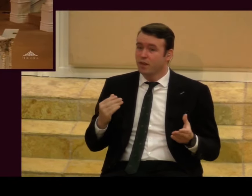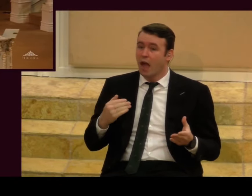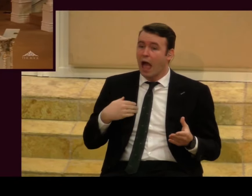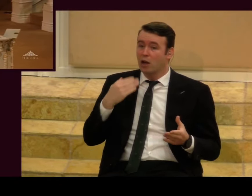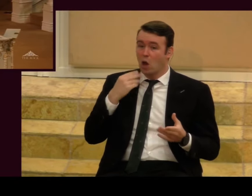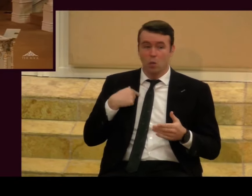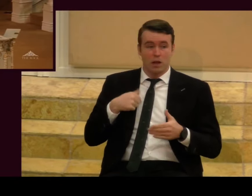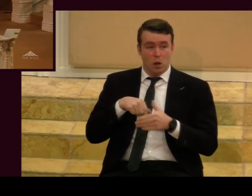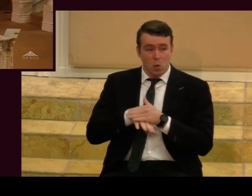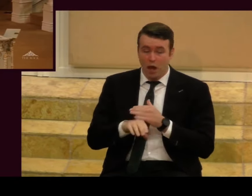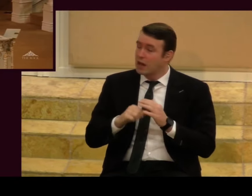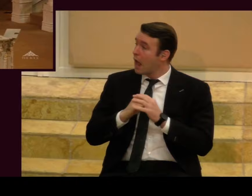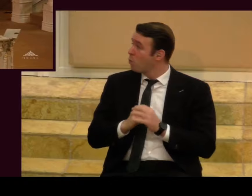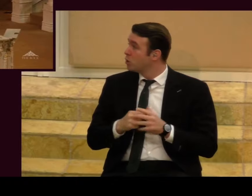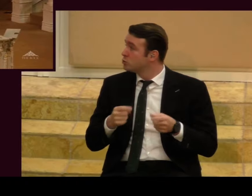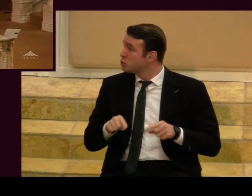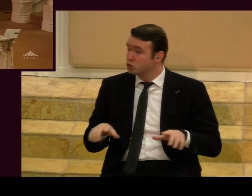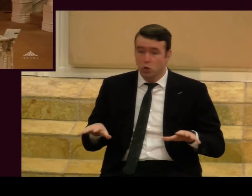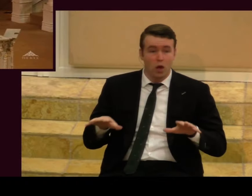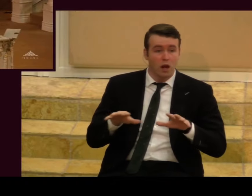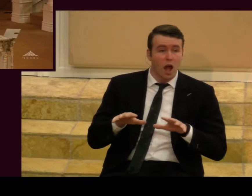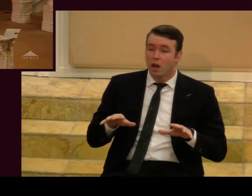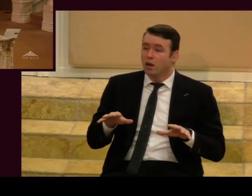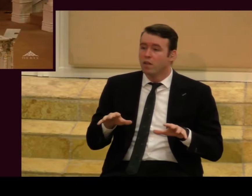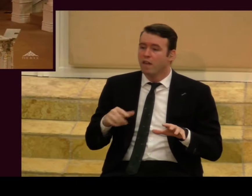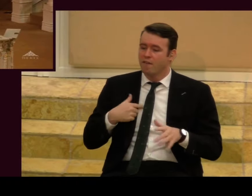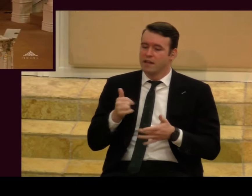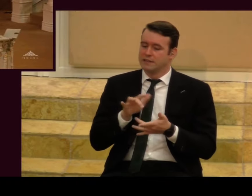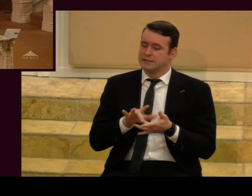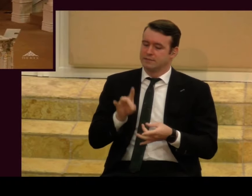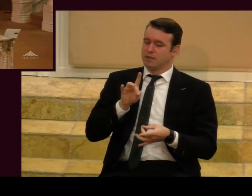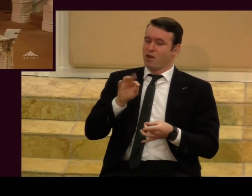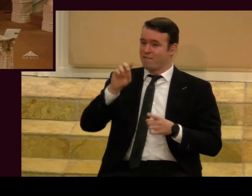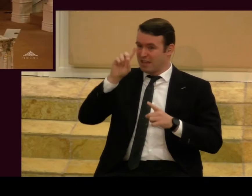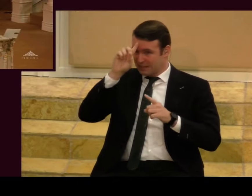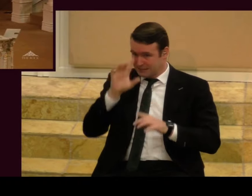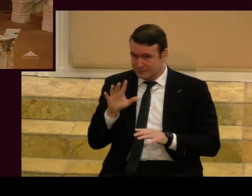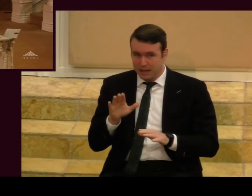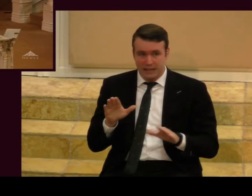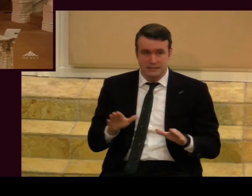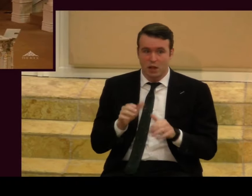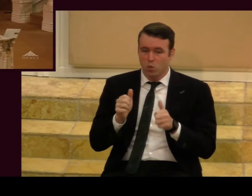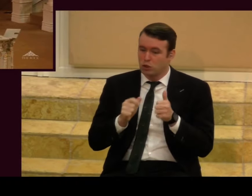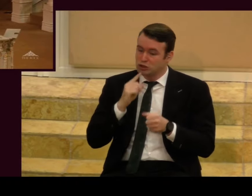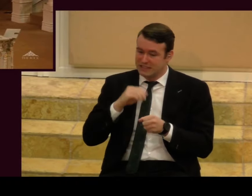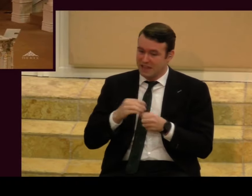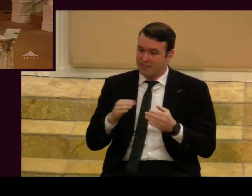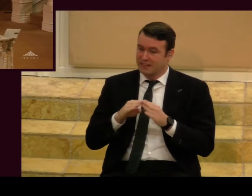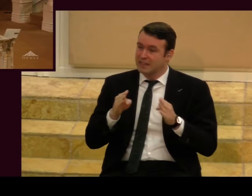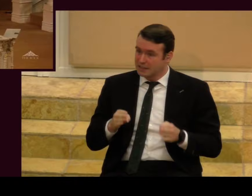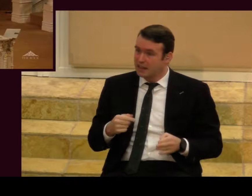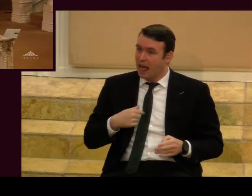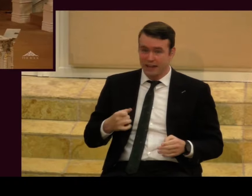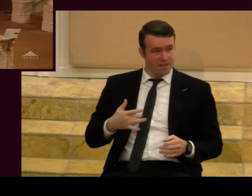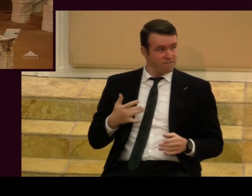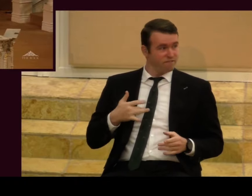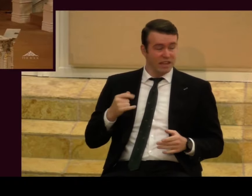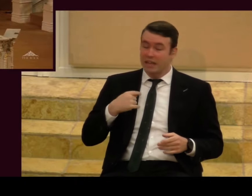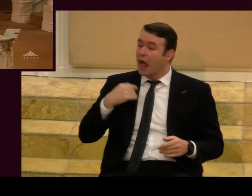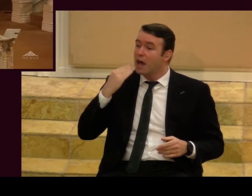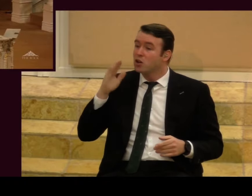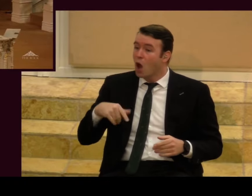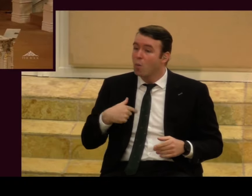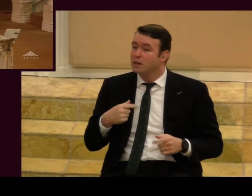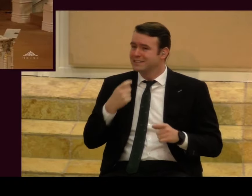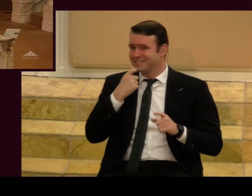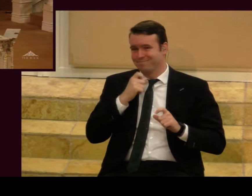know when we walked in and worship was going on, there's a spirit of expectancy that is in this house. And I can feel it. And